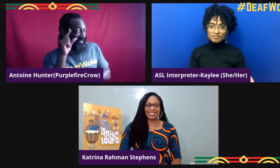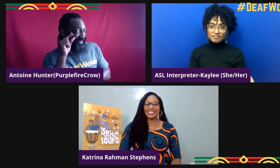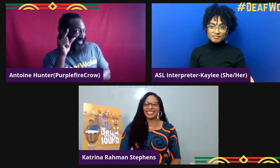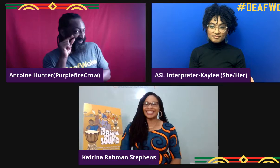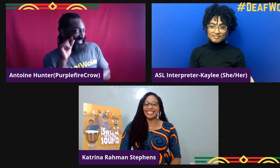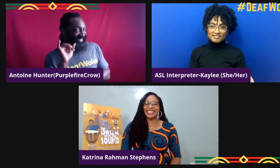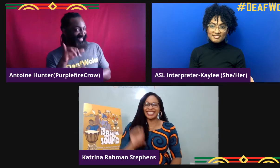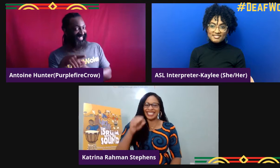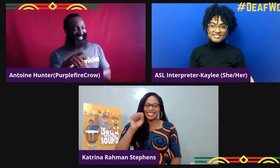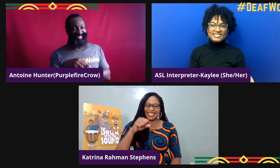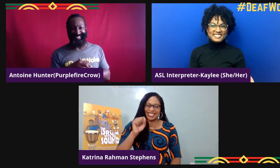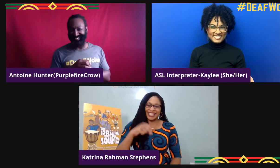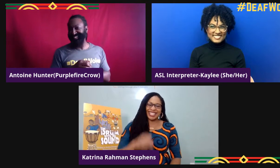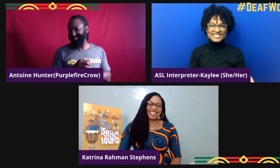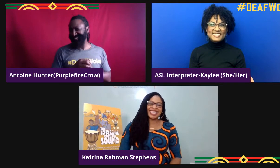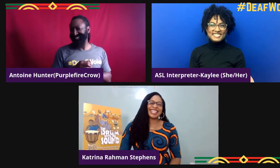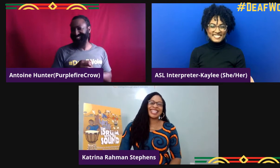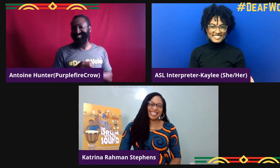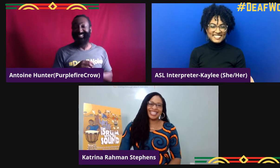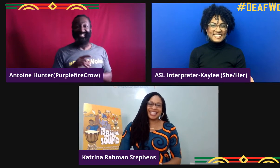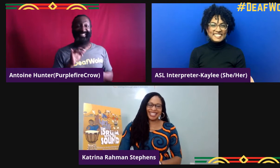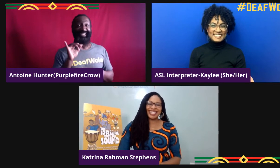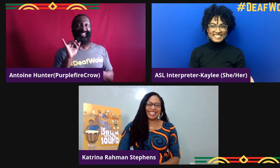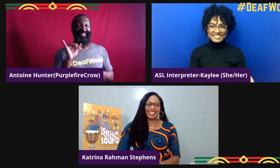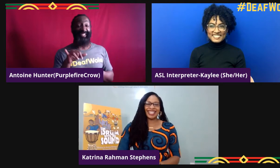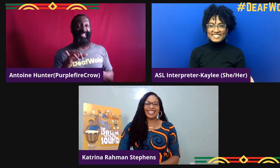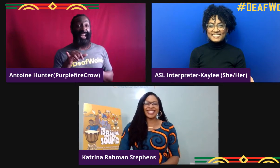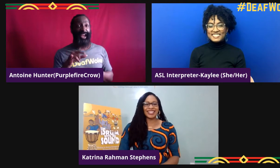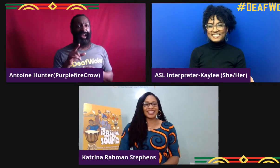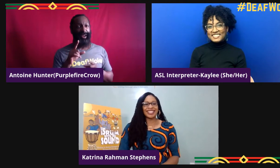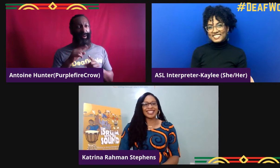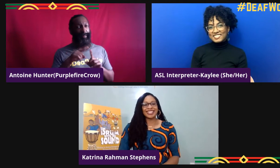Right? Yeah. Wink, wink, wink, wink.